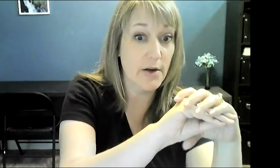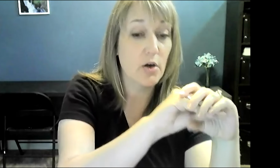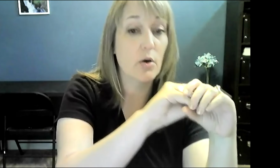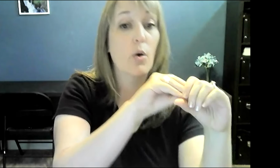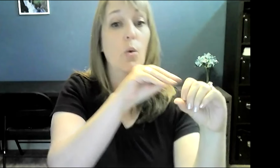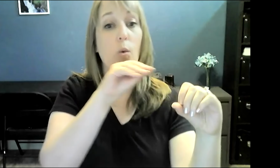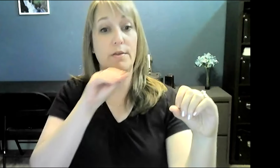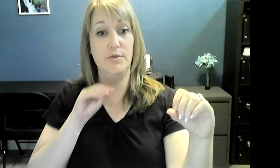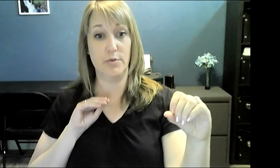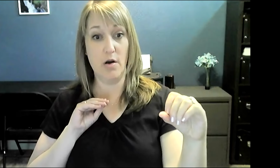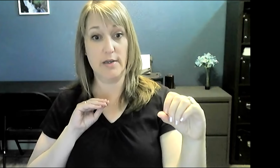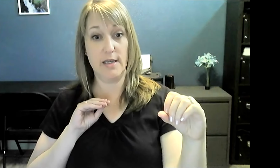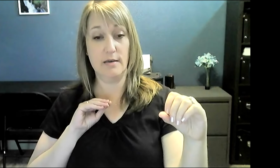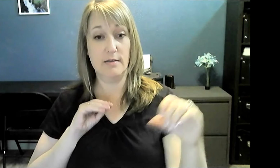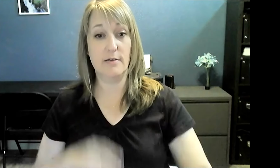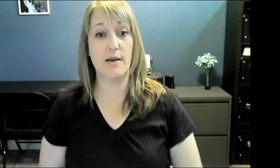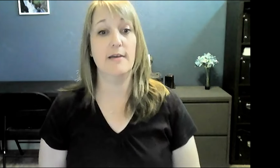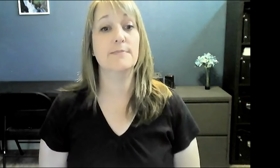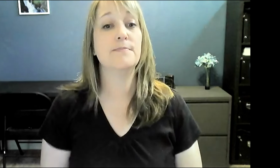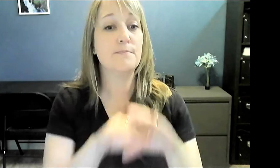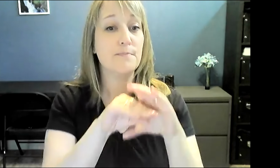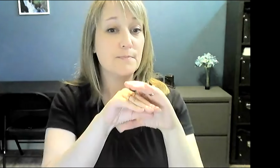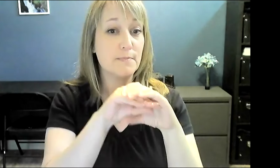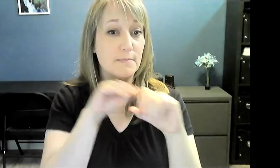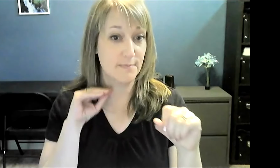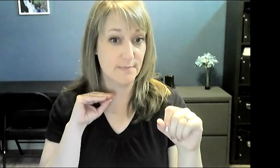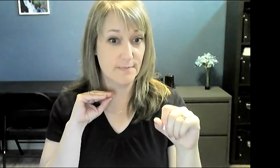you're withdrawing. Okay.